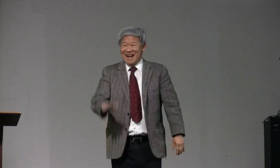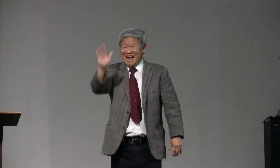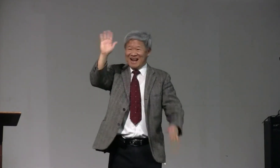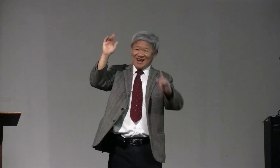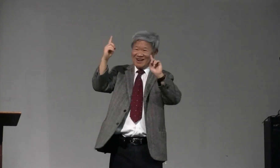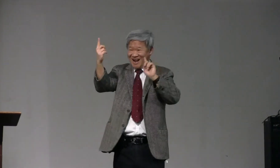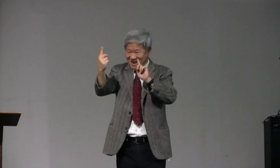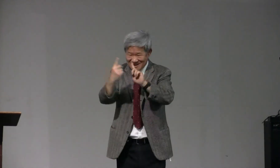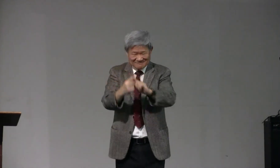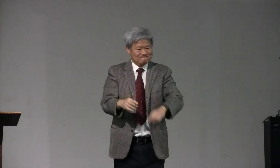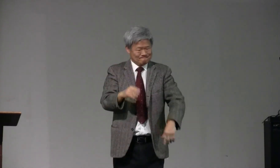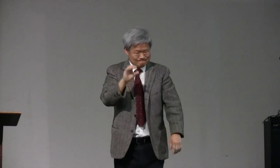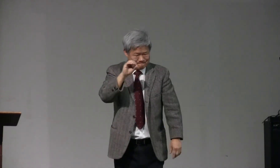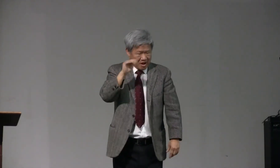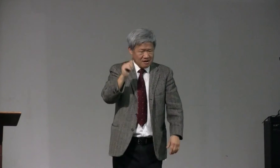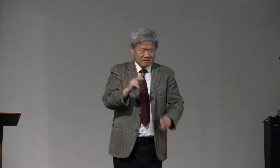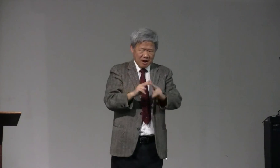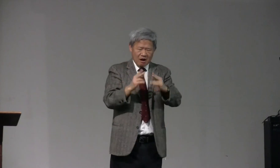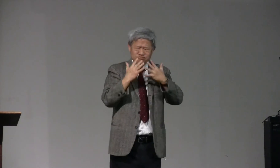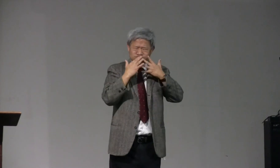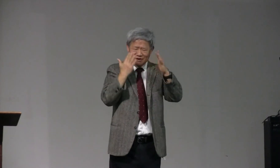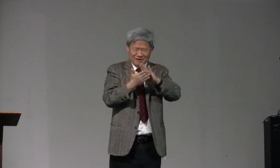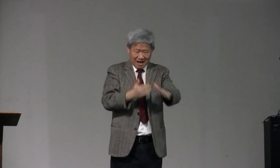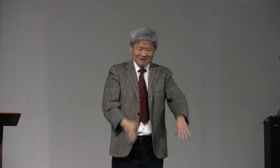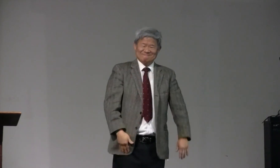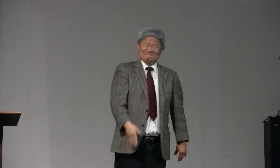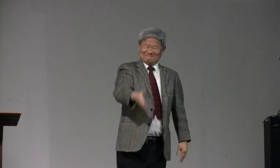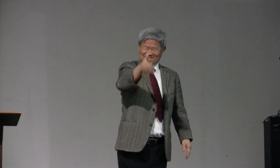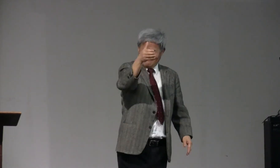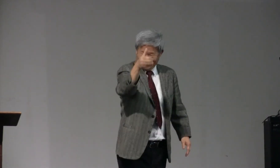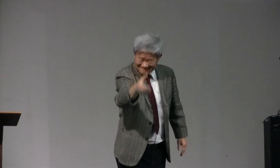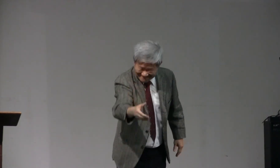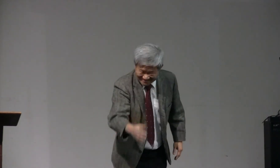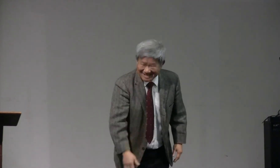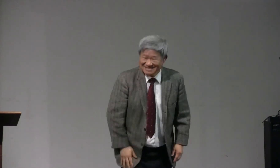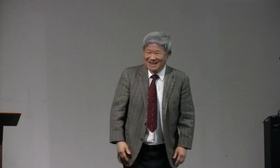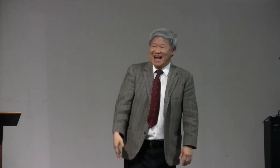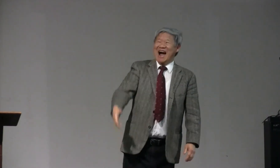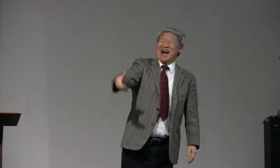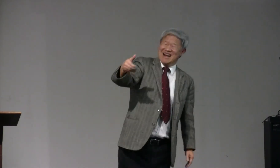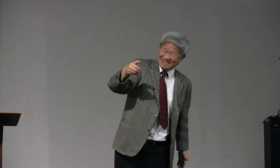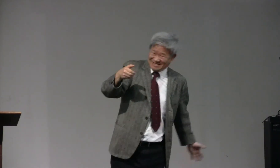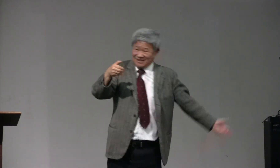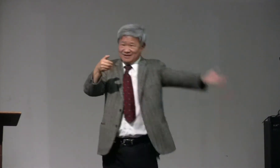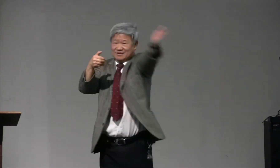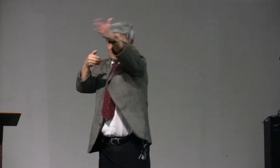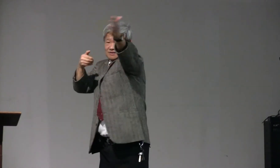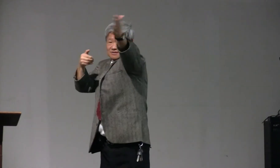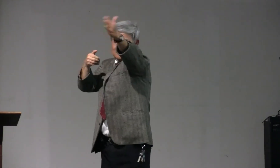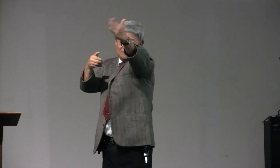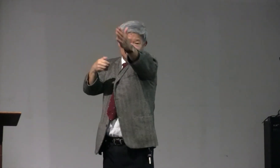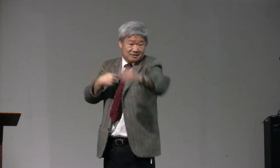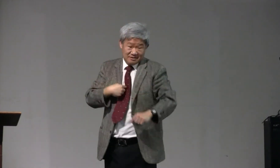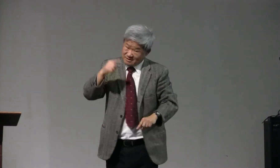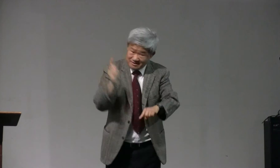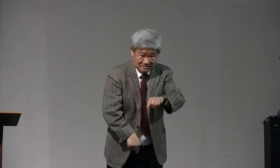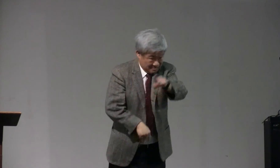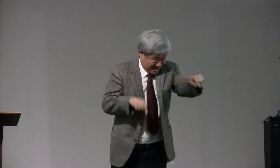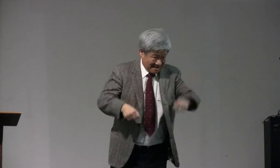You would have to be respectful and be very friendly. He would come up to you, he would shake your hand. You